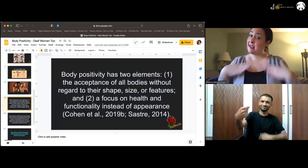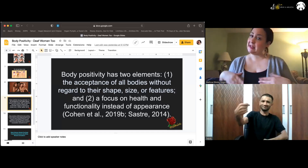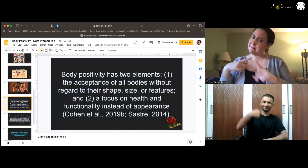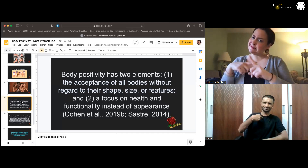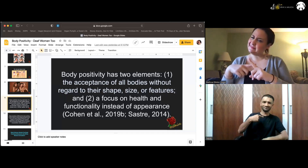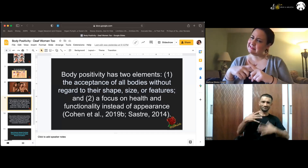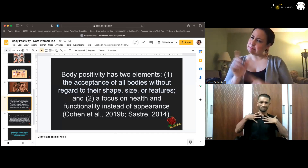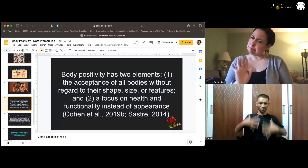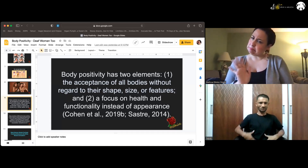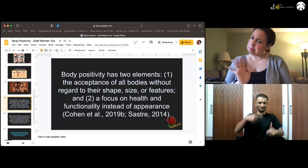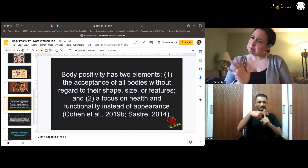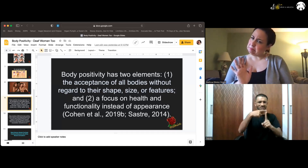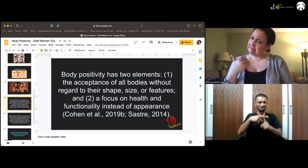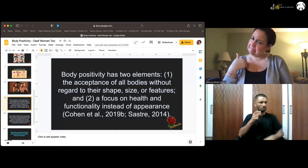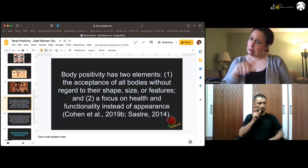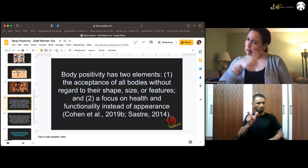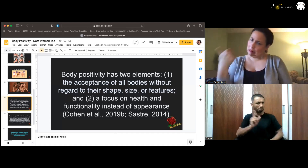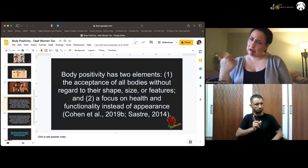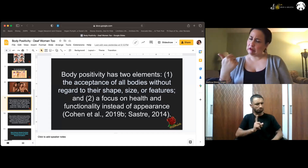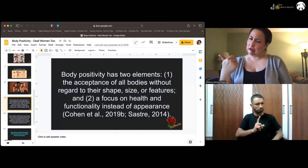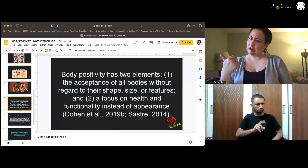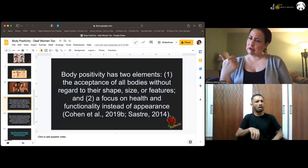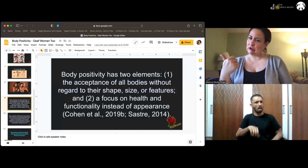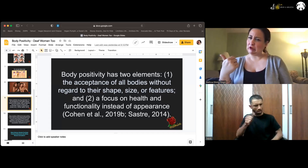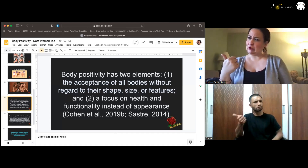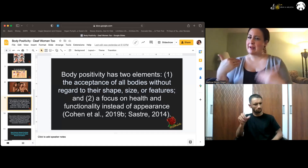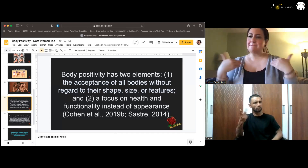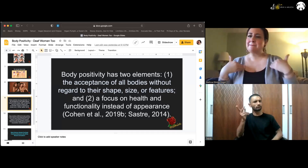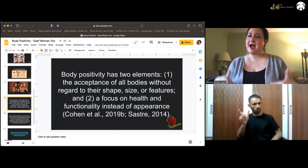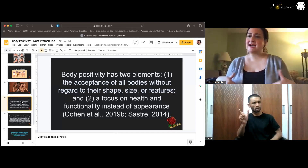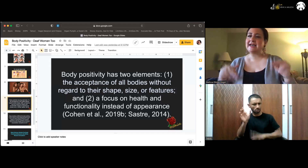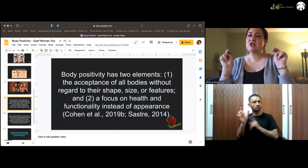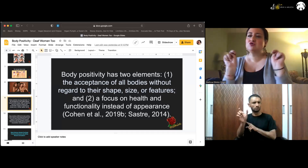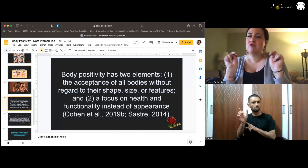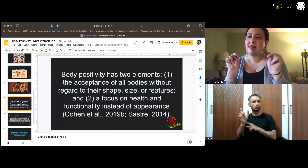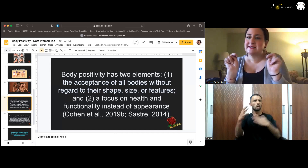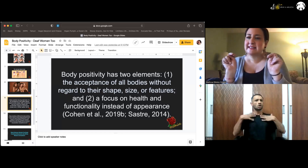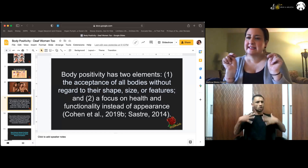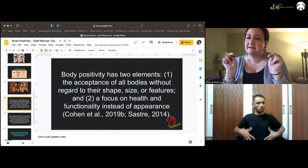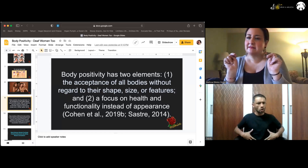I just scrolled up many stories where people talking about body positivity and something regarding